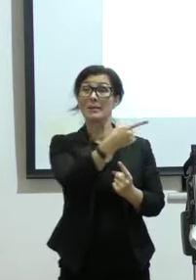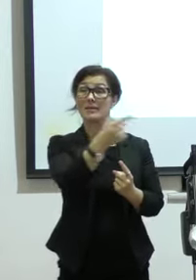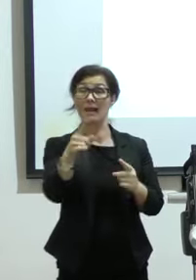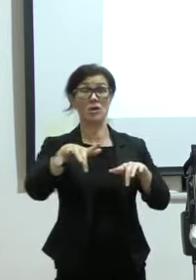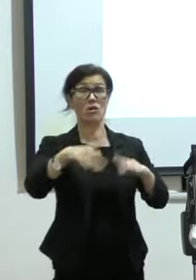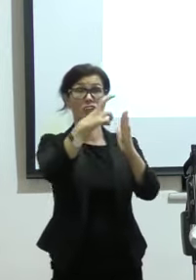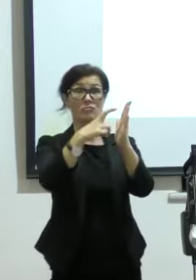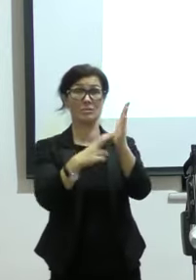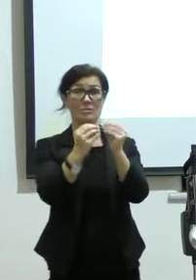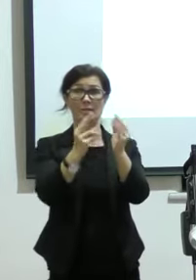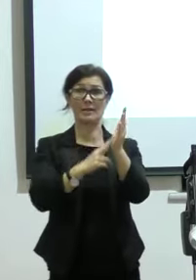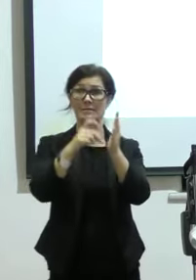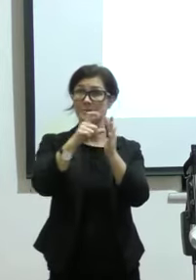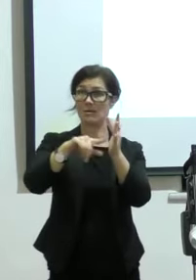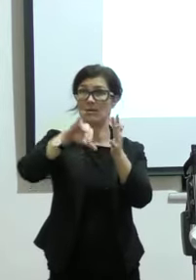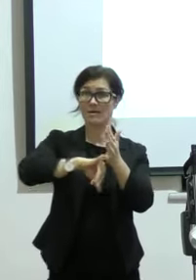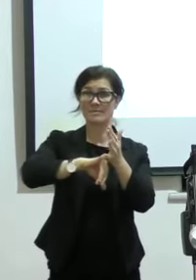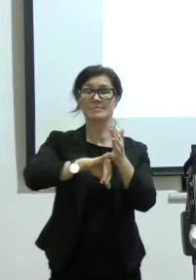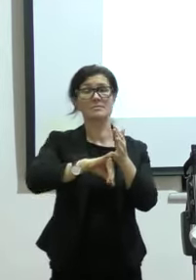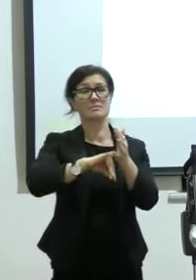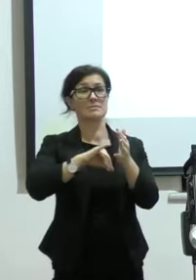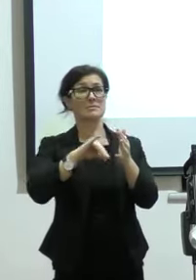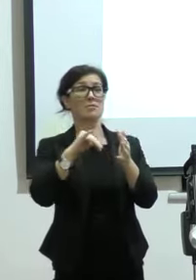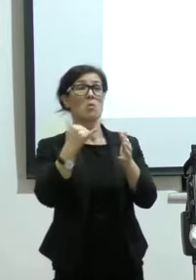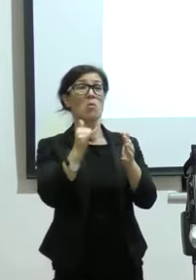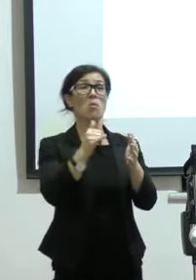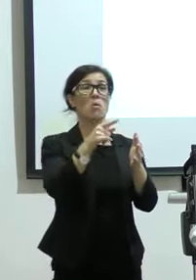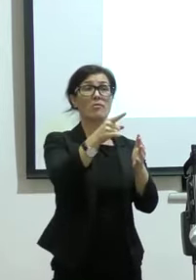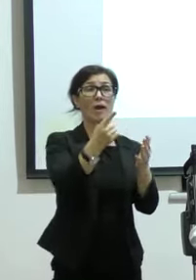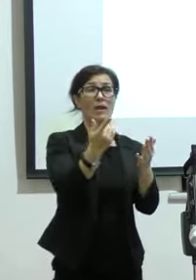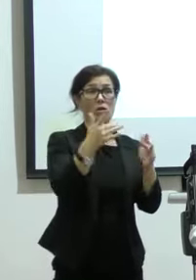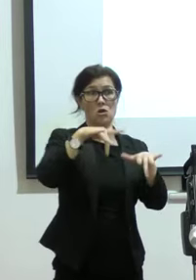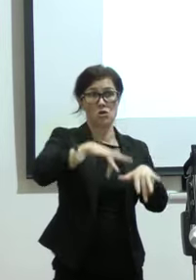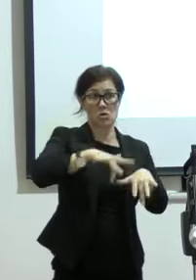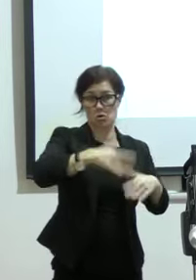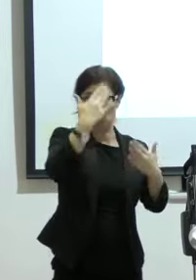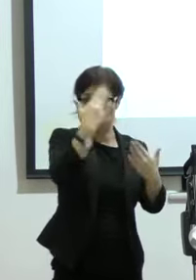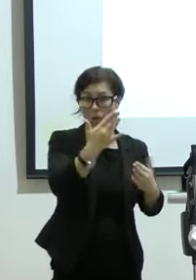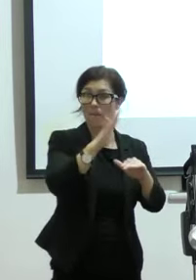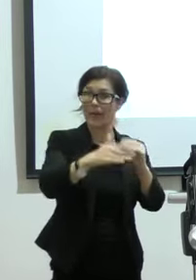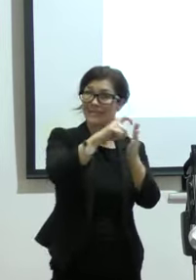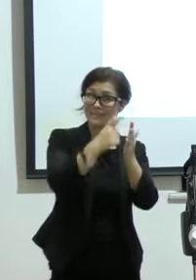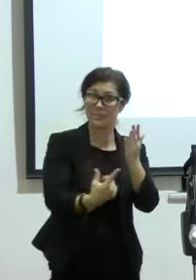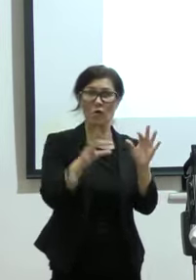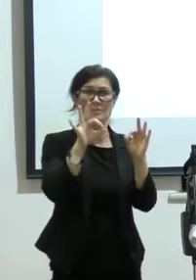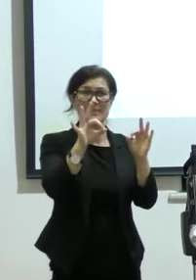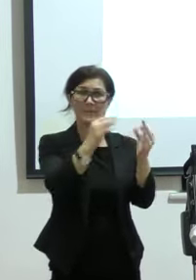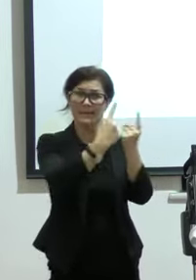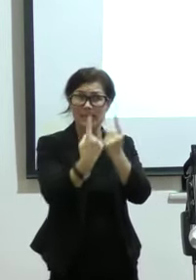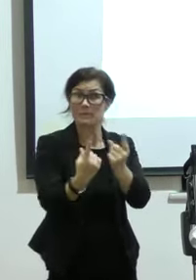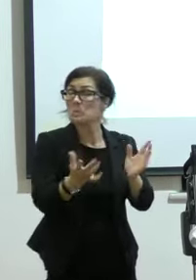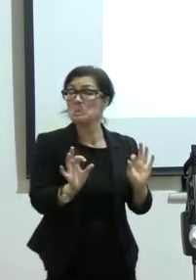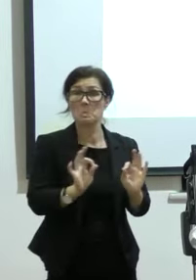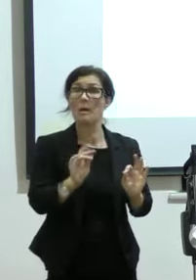NDIS, or mainly because they mightn't have the disability-specific skills that they might need. But I challenge people and I